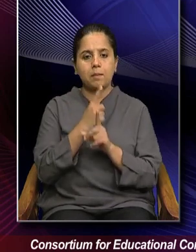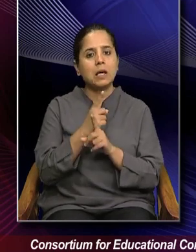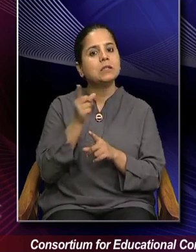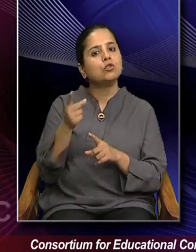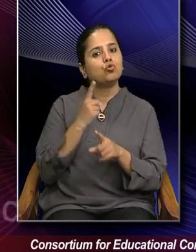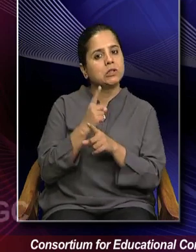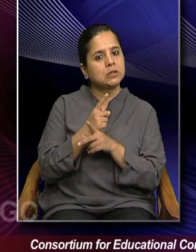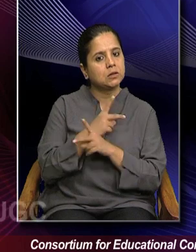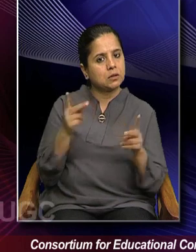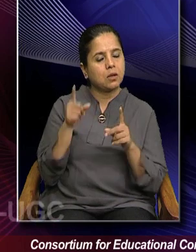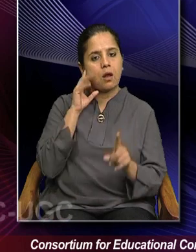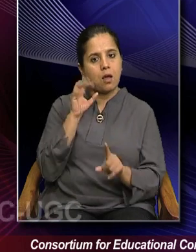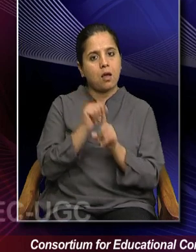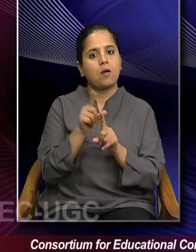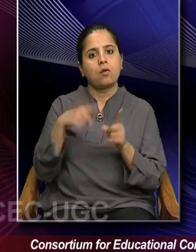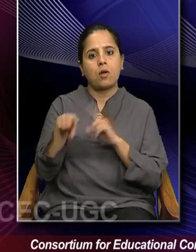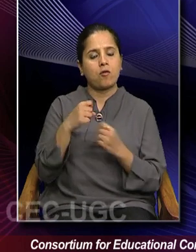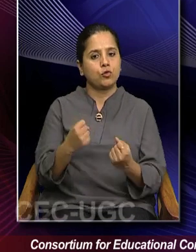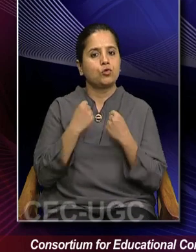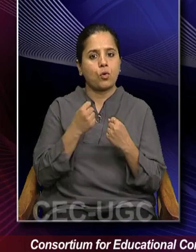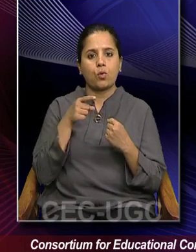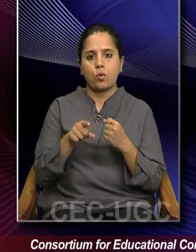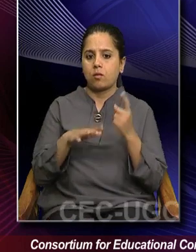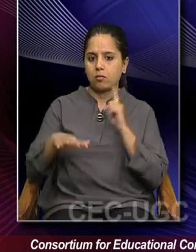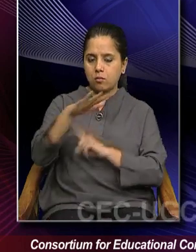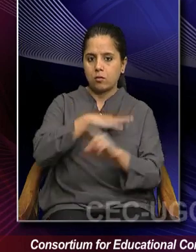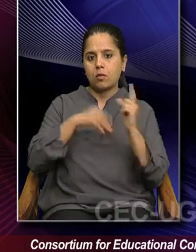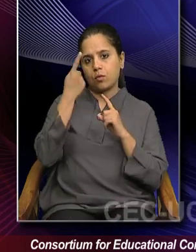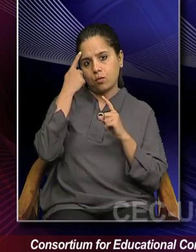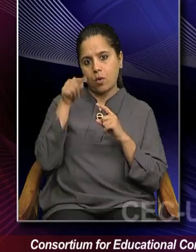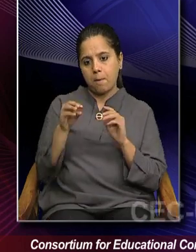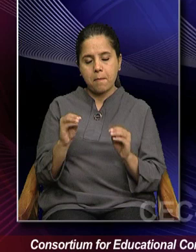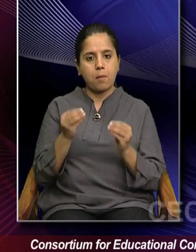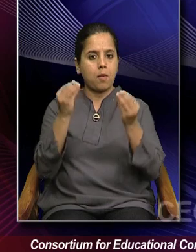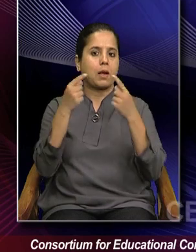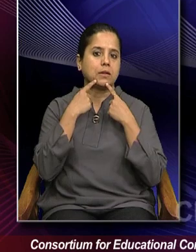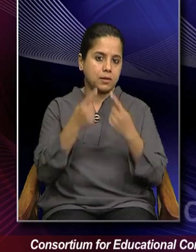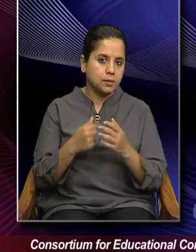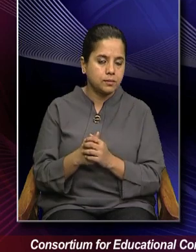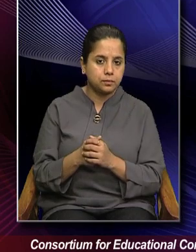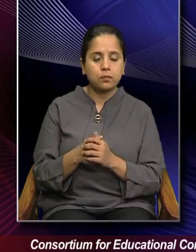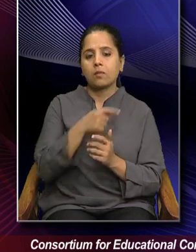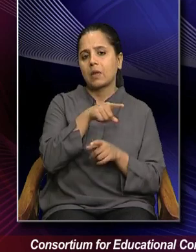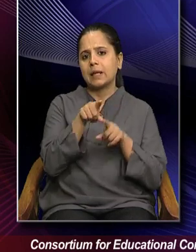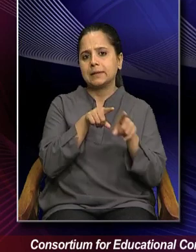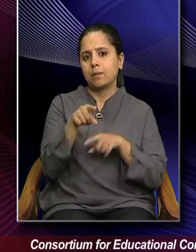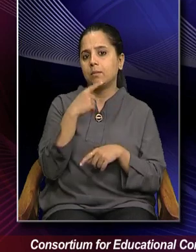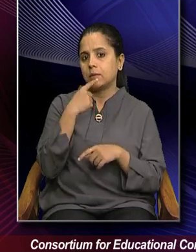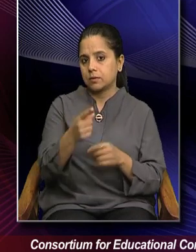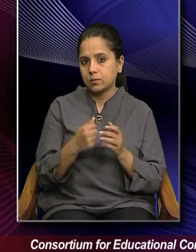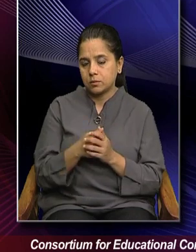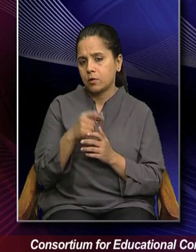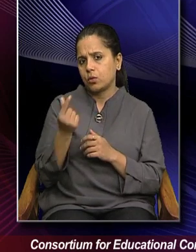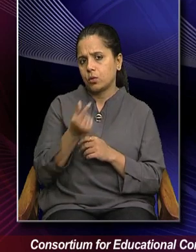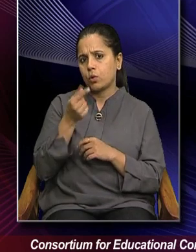teachers identify the strength and the areas for improvement. Like for example,